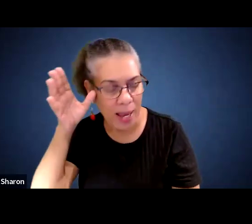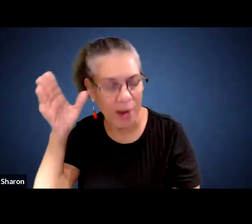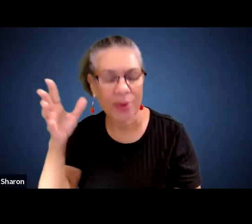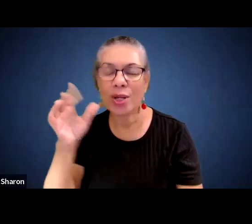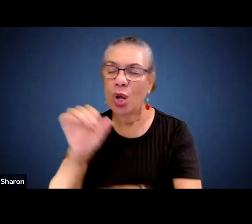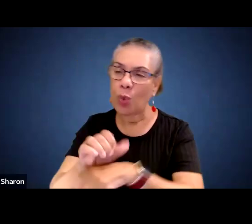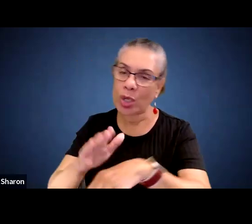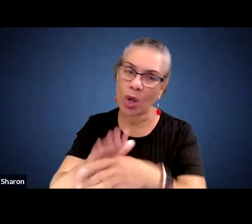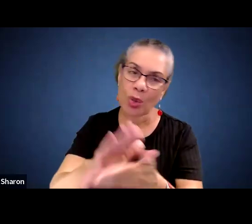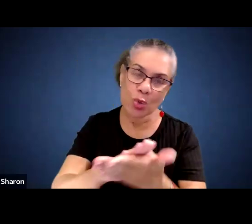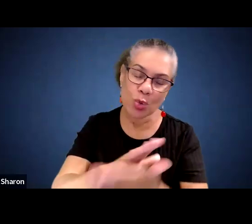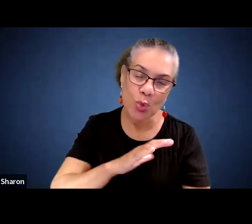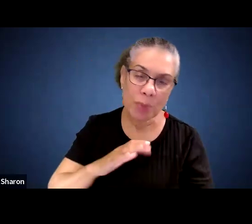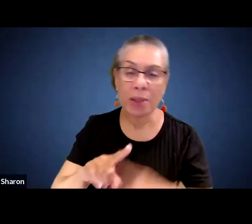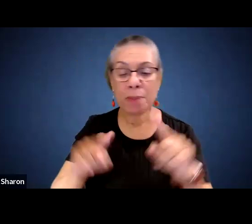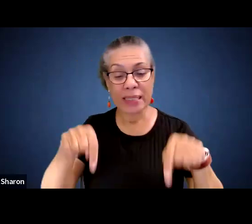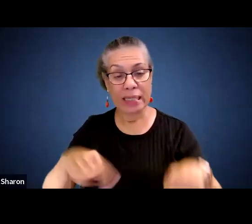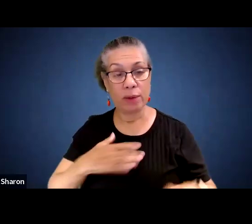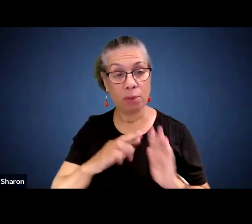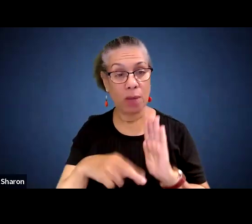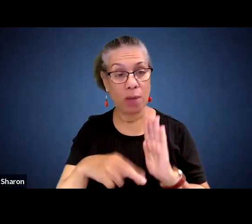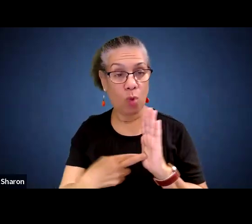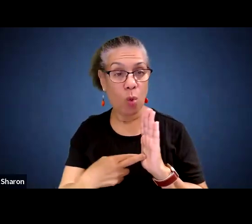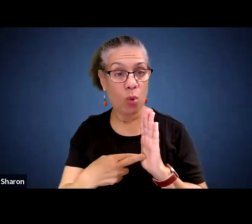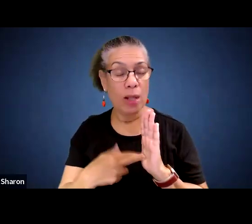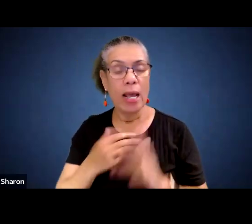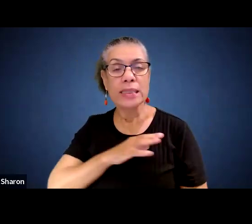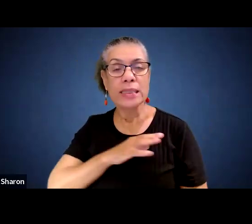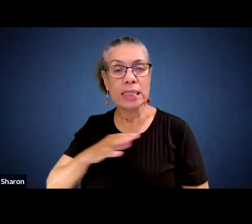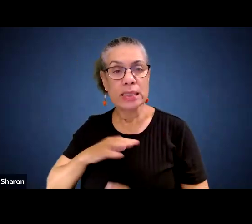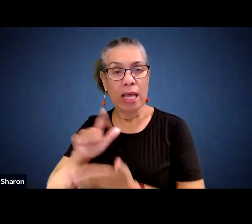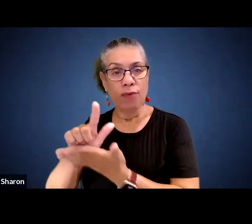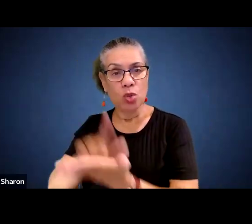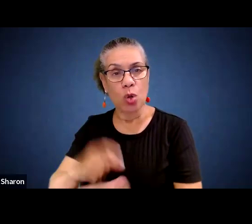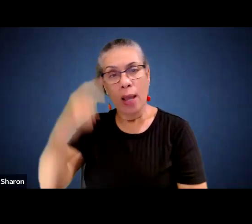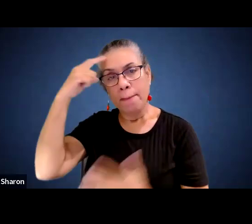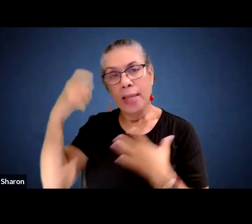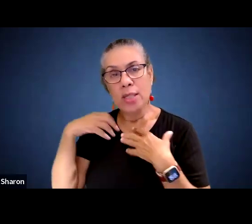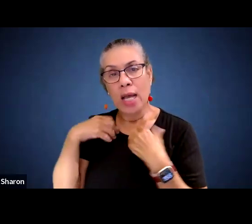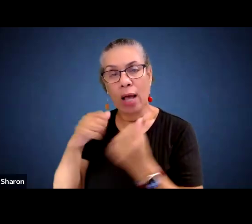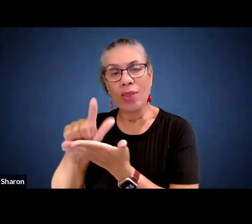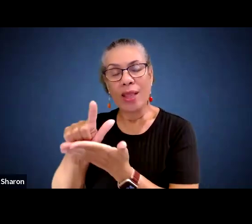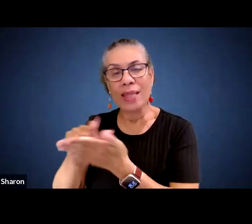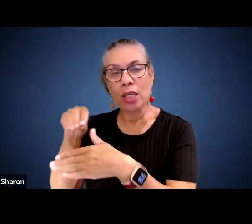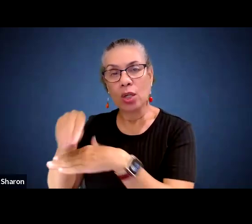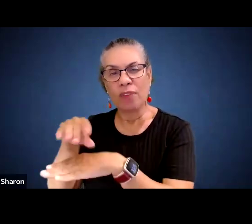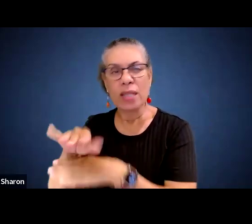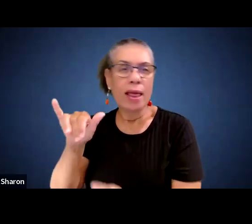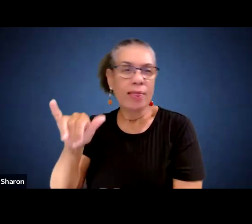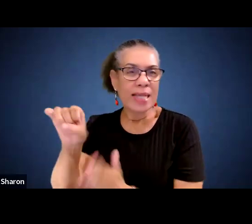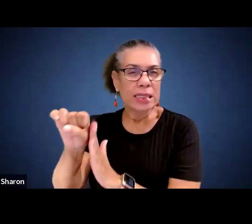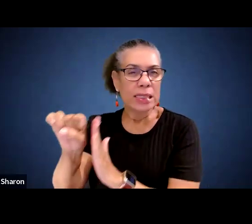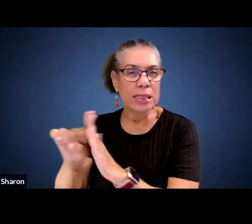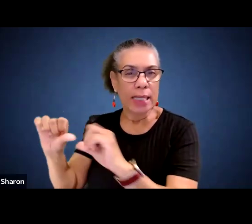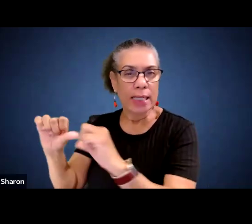committee. But here in my capacity as a staff attorney at the Mental Health Legal Advisors Committee, a state agency dedicated to protecting